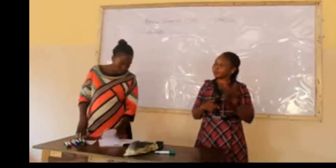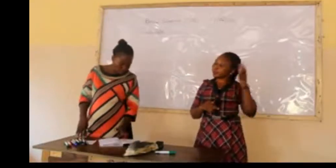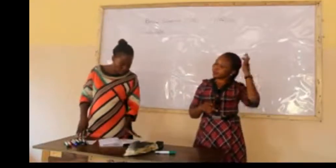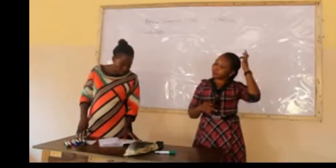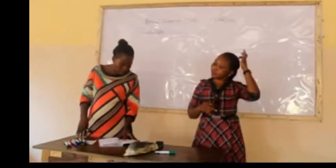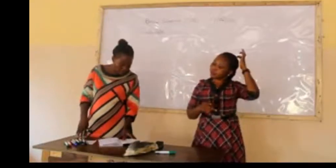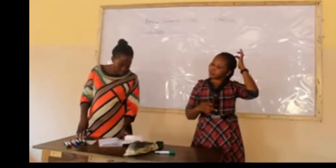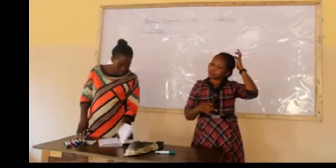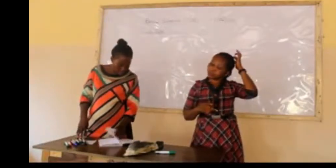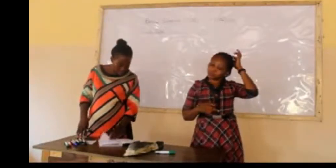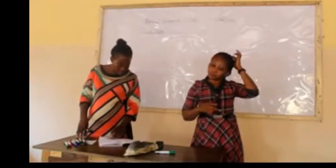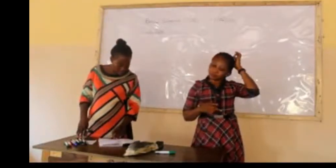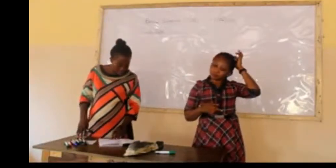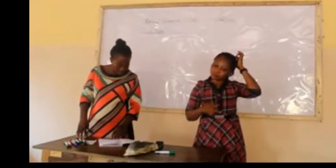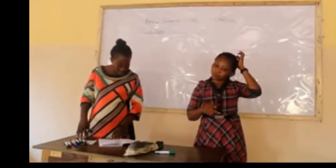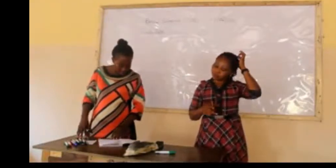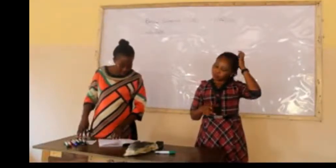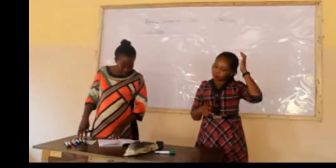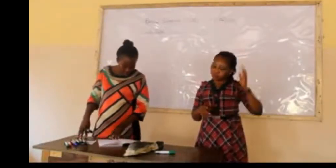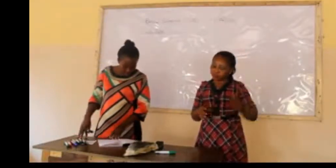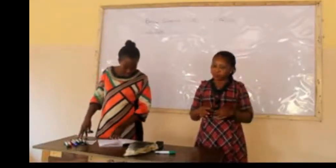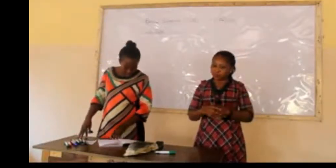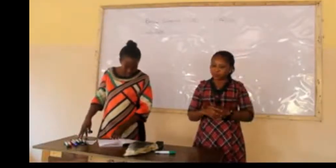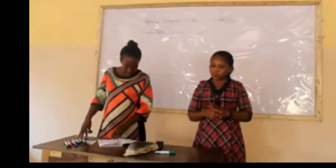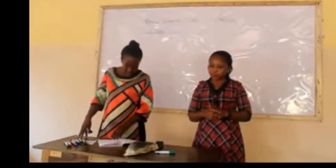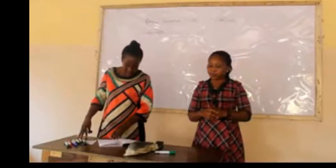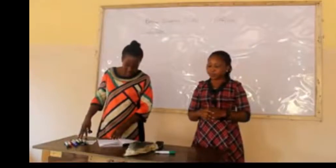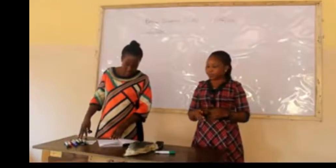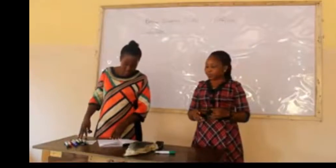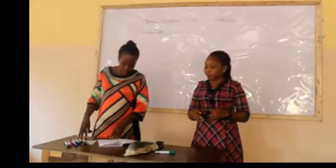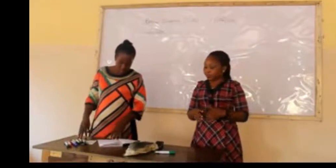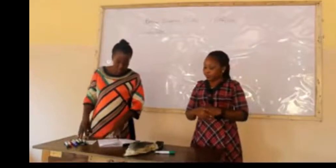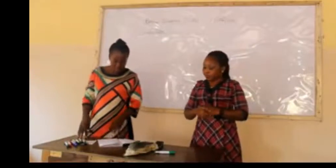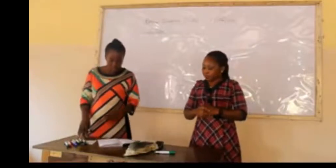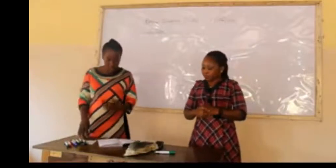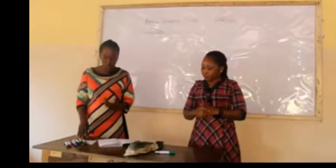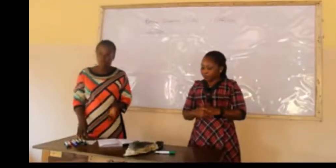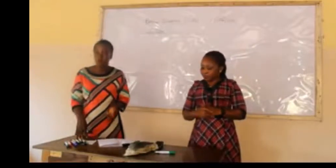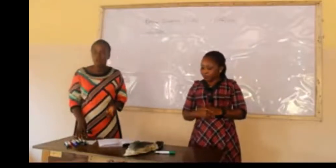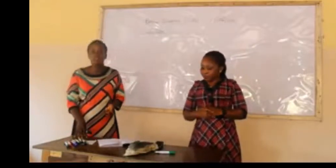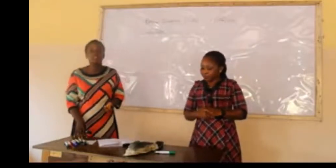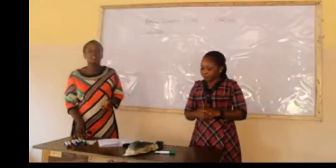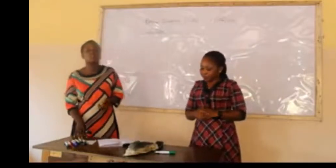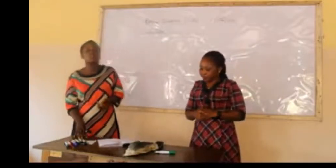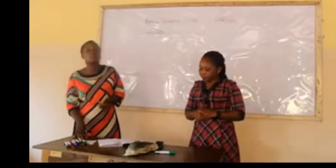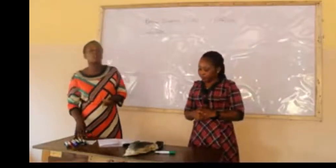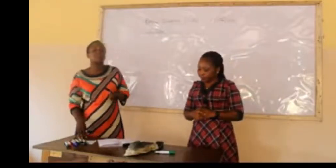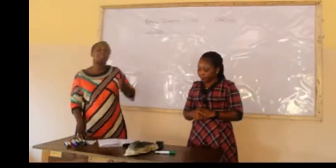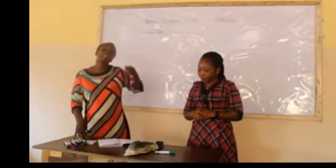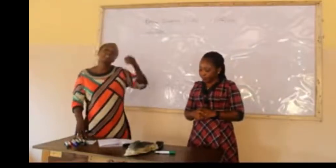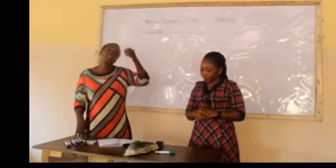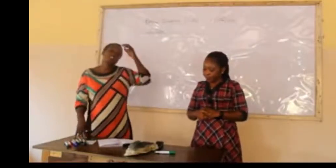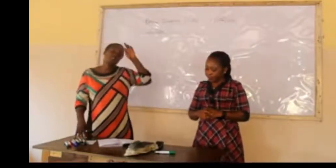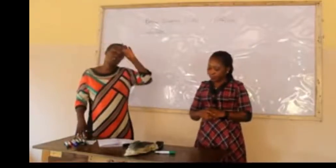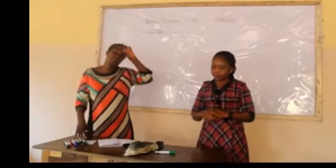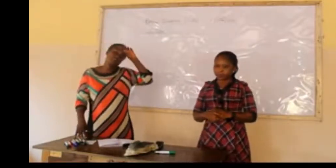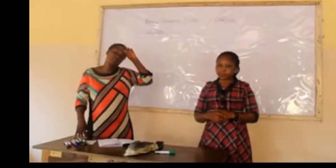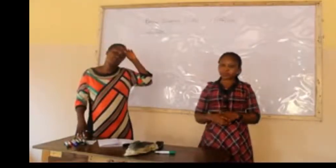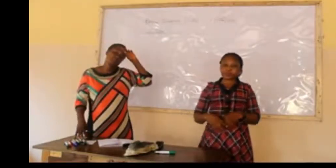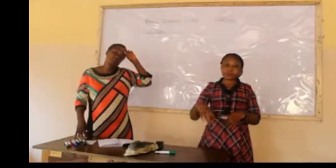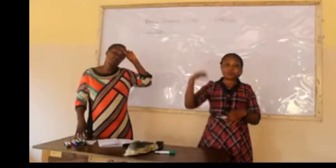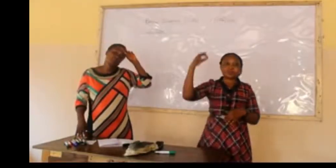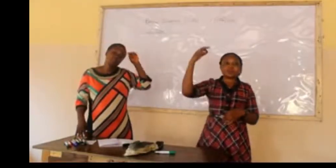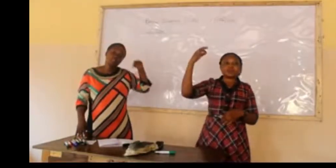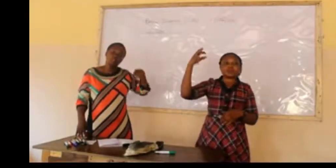Then we talk about again that friction also causes heating of engines.